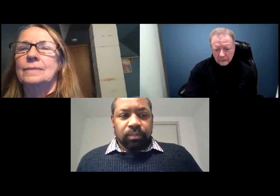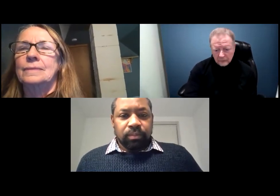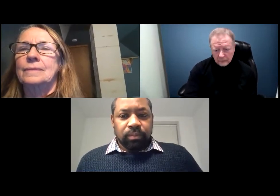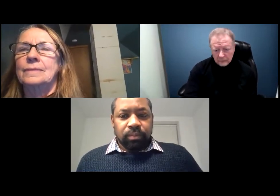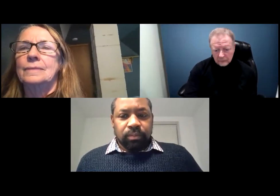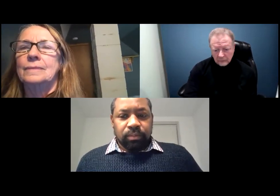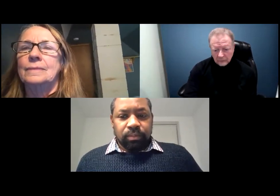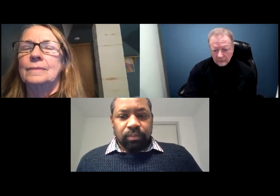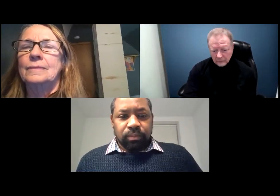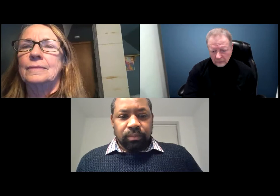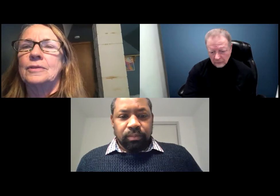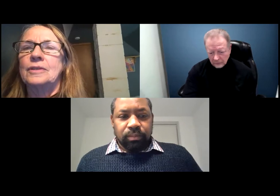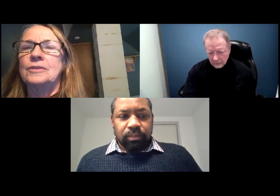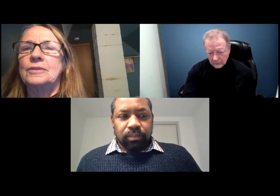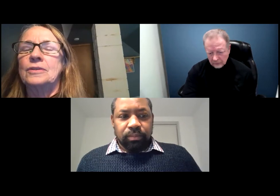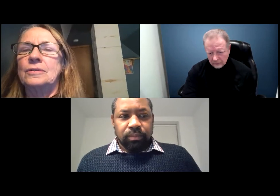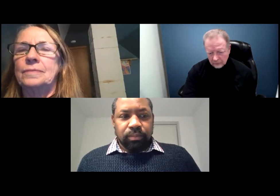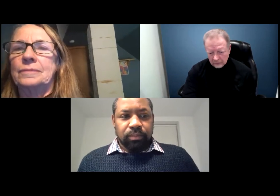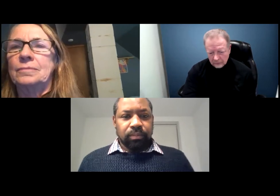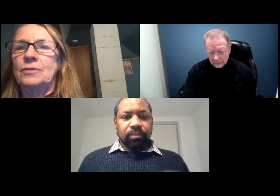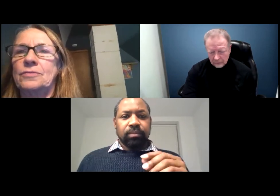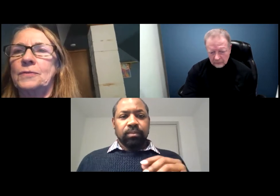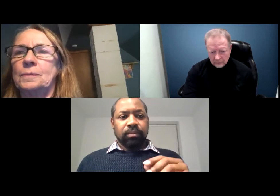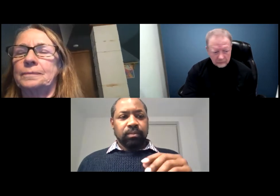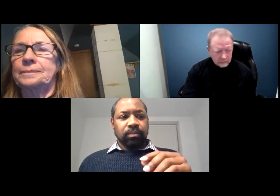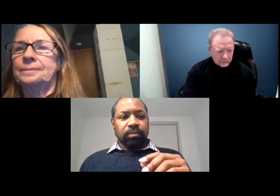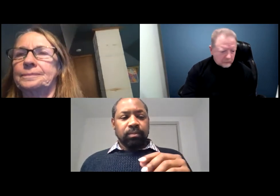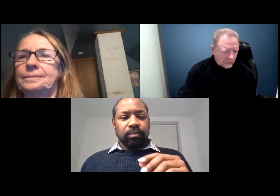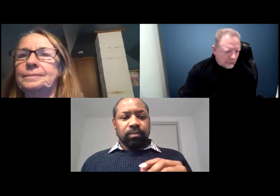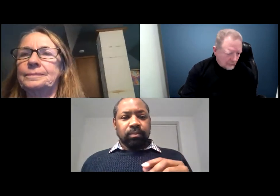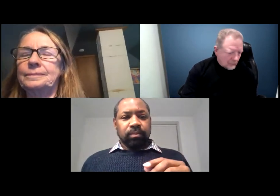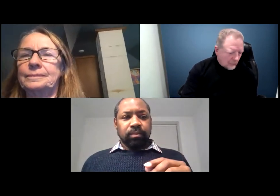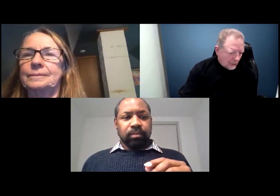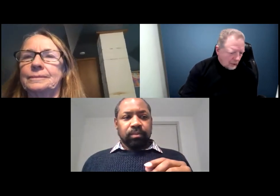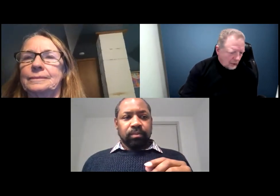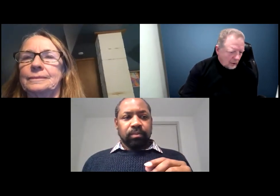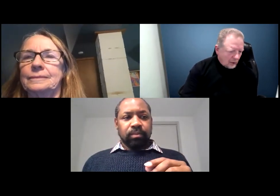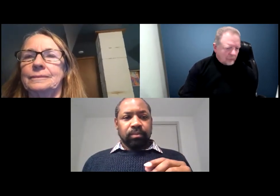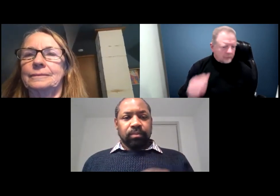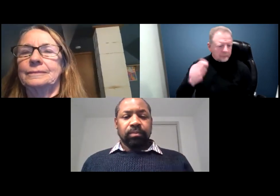You need to turn on your microphone.